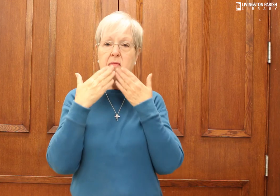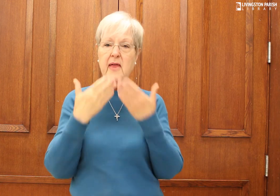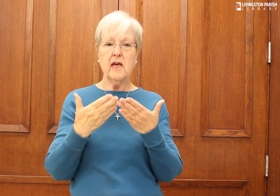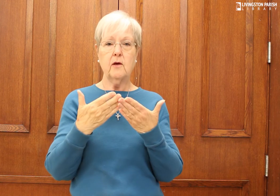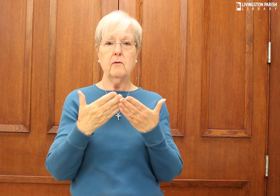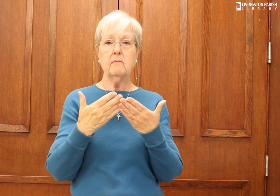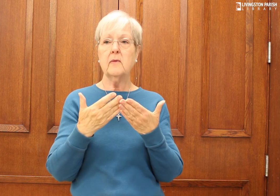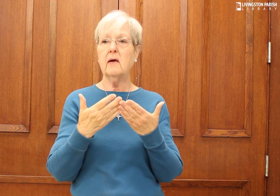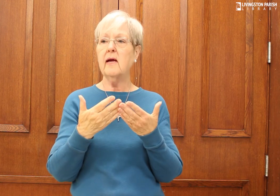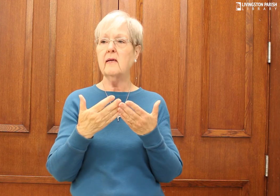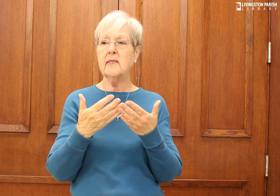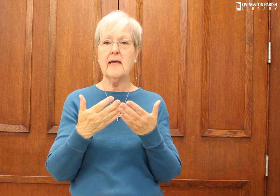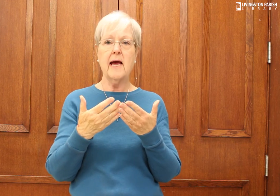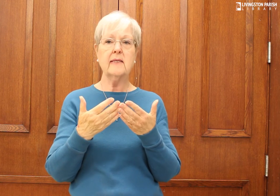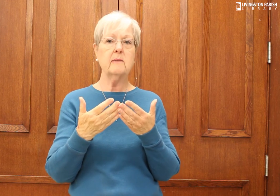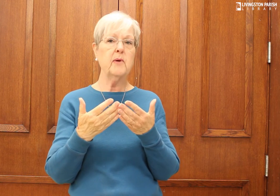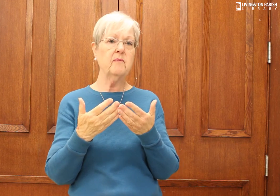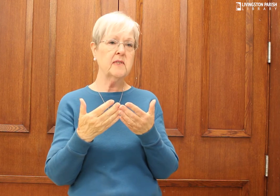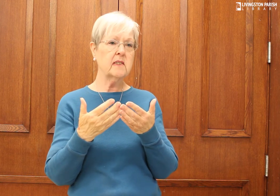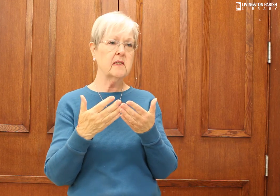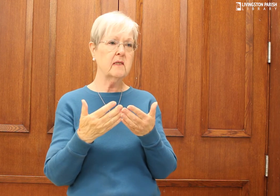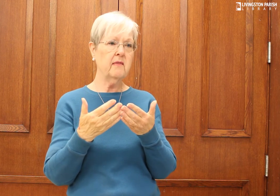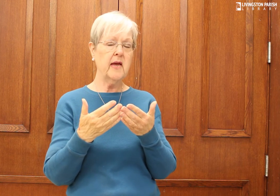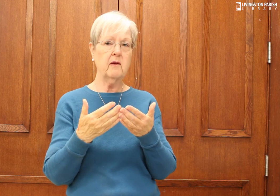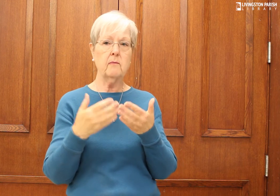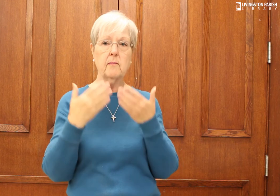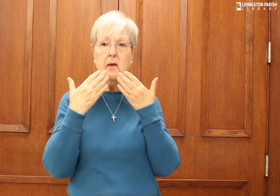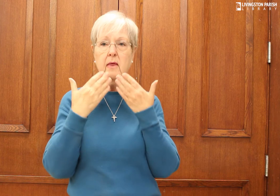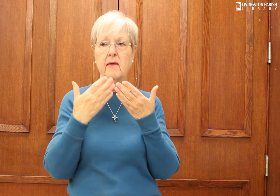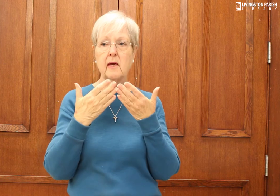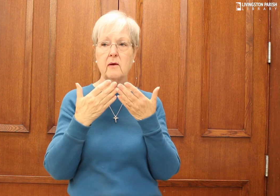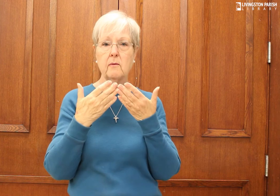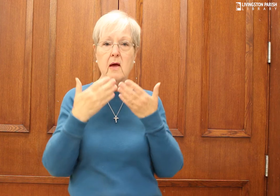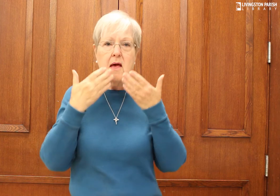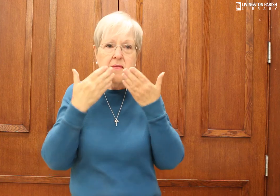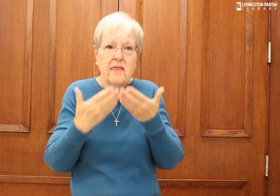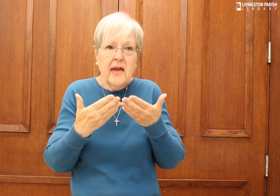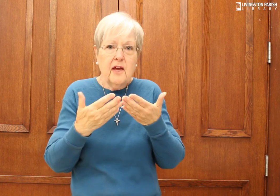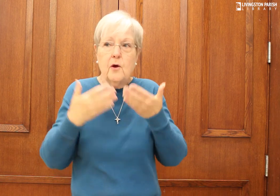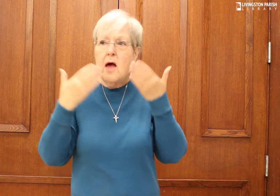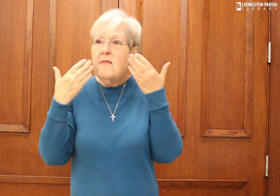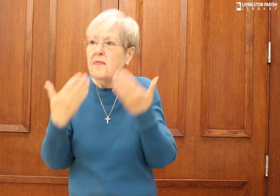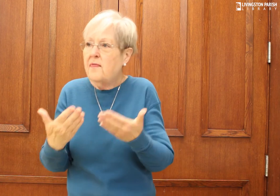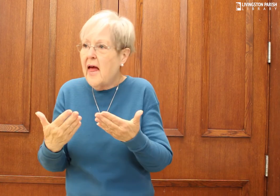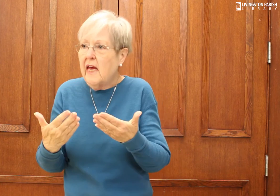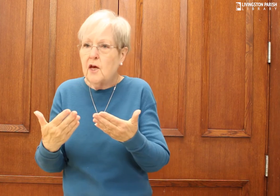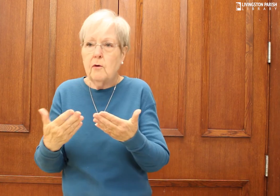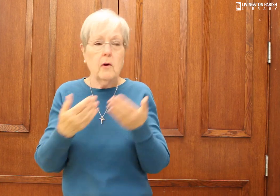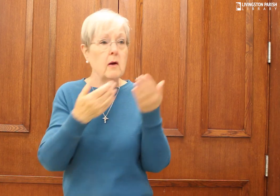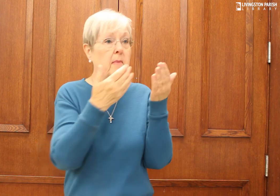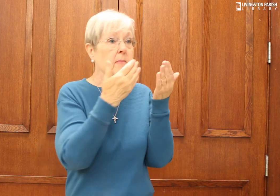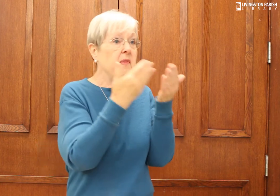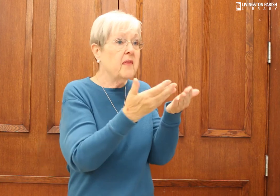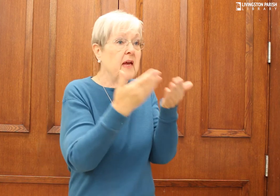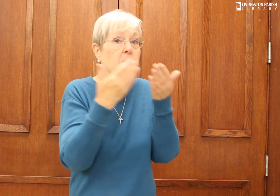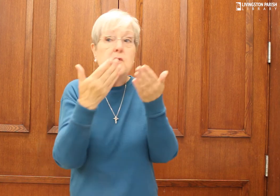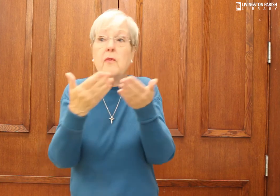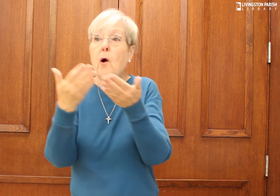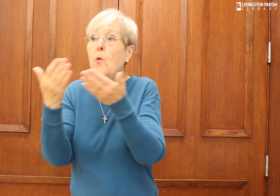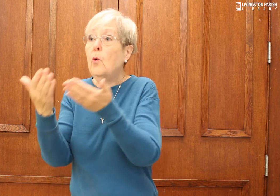Thank you. Again, let's add some emphasis to thank you. Thank you. Thank you. Thank you. Maybe thank you to the whole